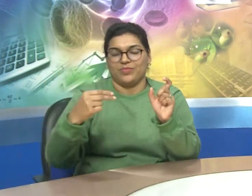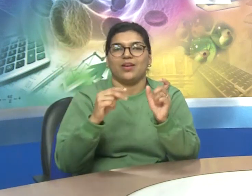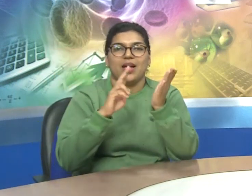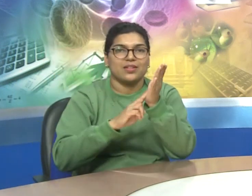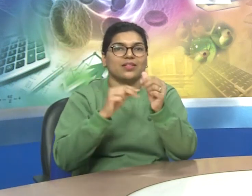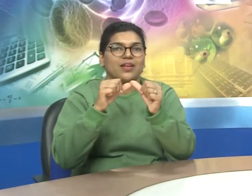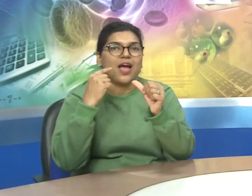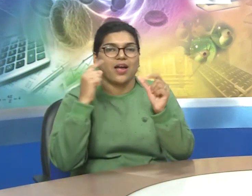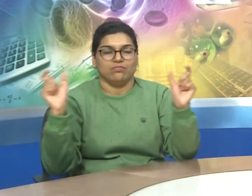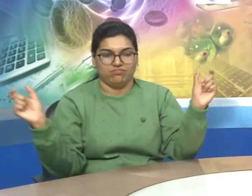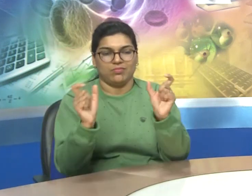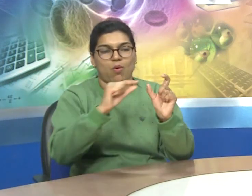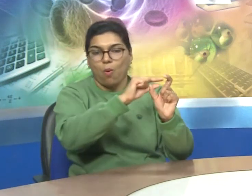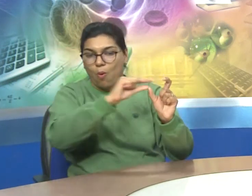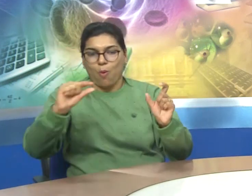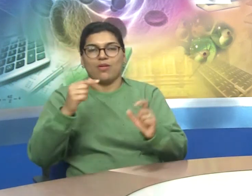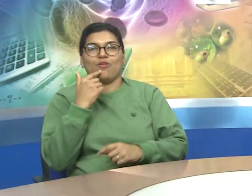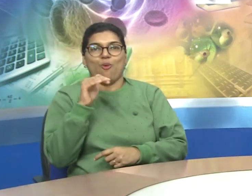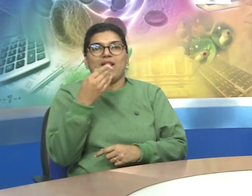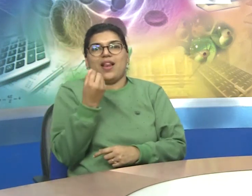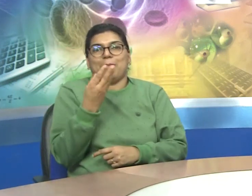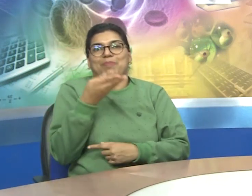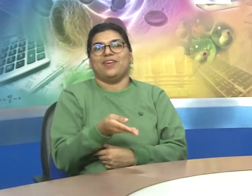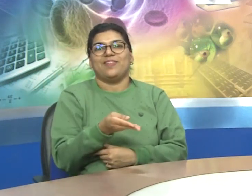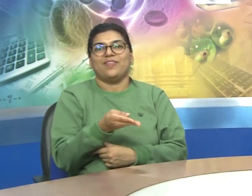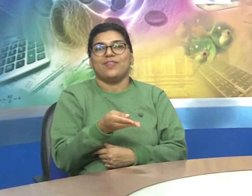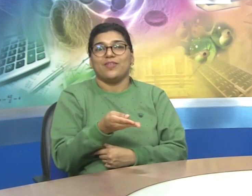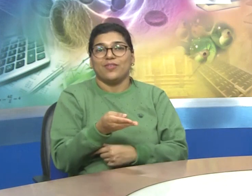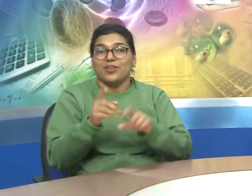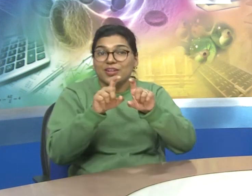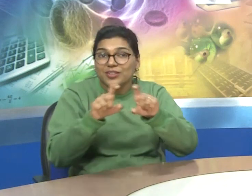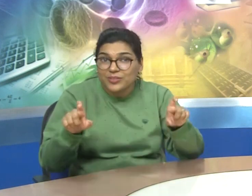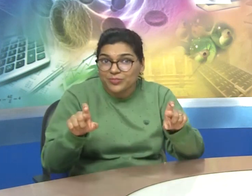seen in the previous slide, and after that the third thing is the name of the author.